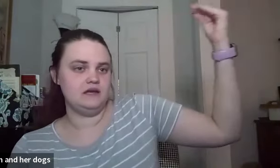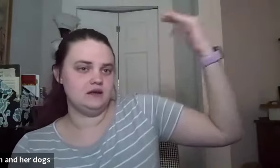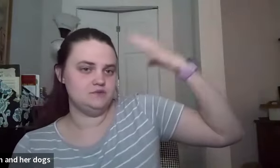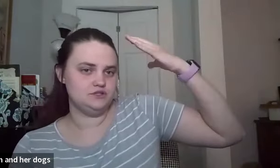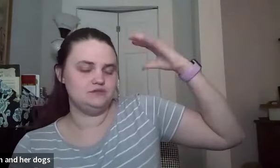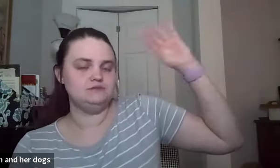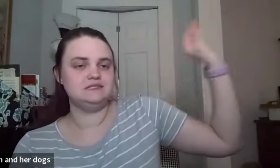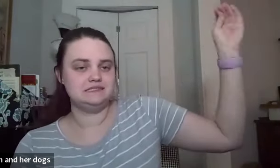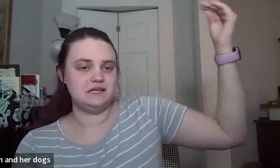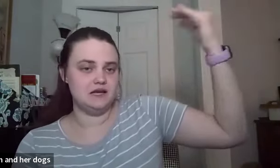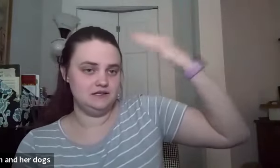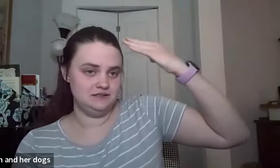and come towards you, sun.